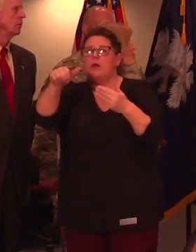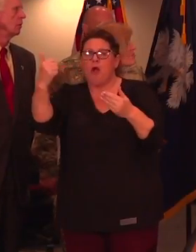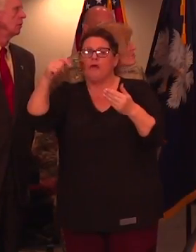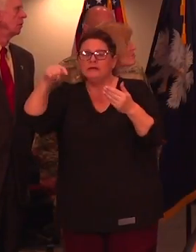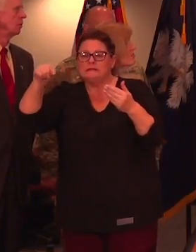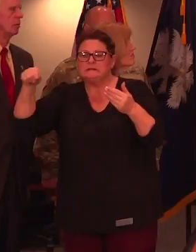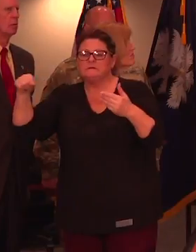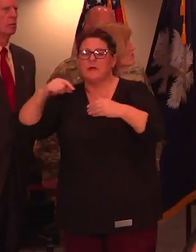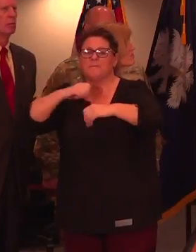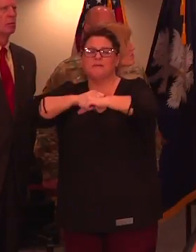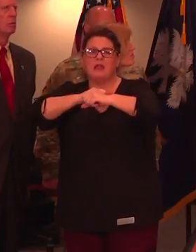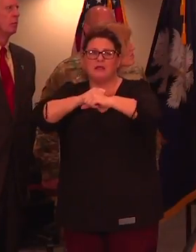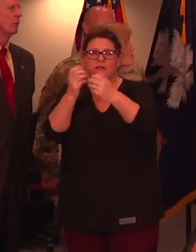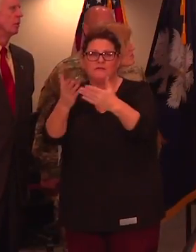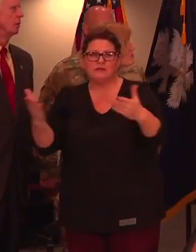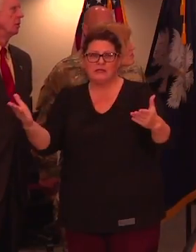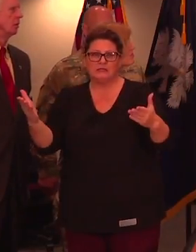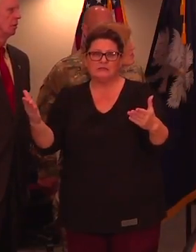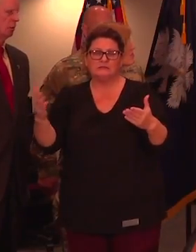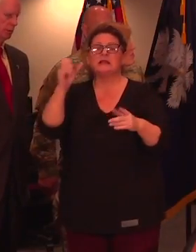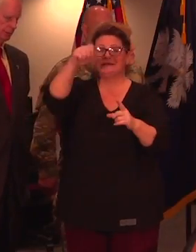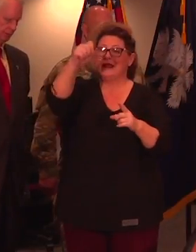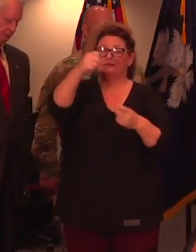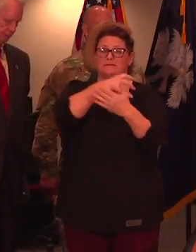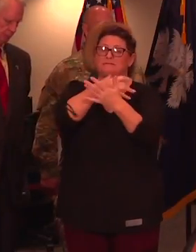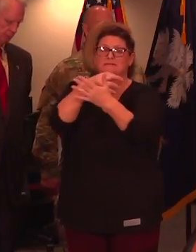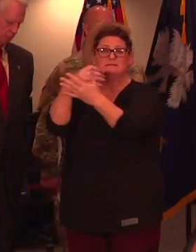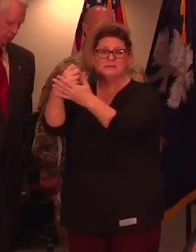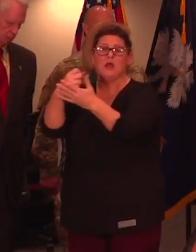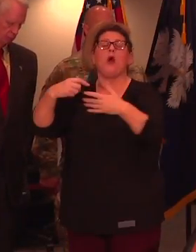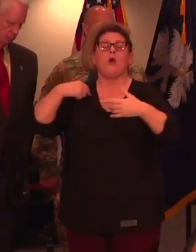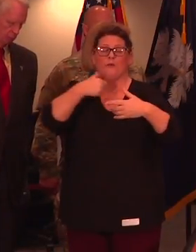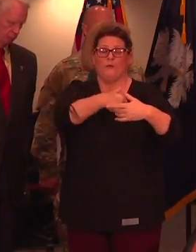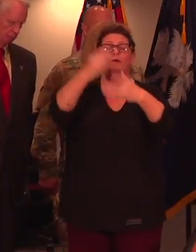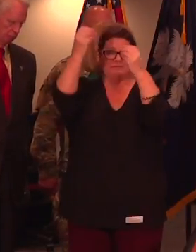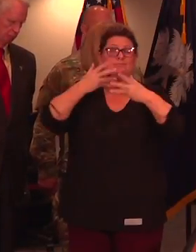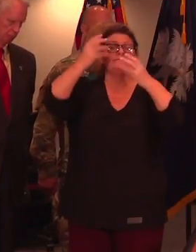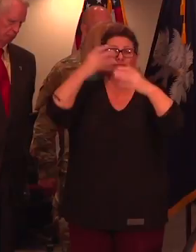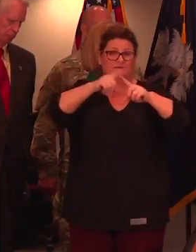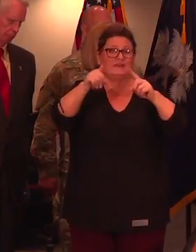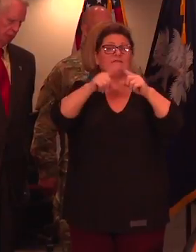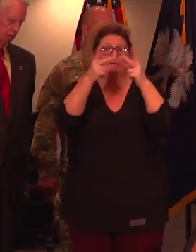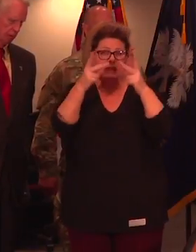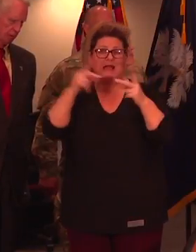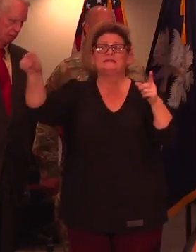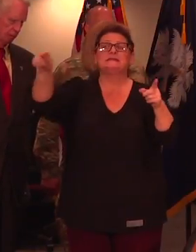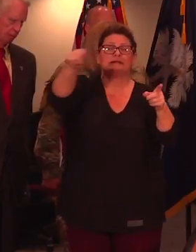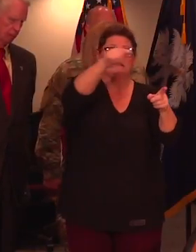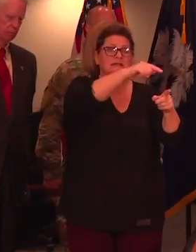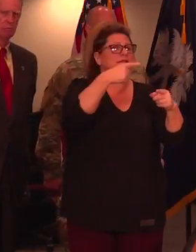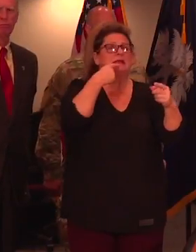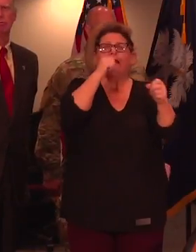the personal protective equipment. So yes, swabs, we've gotten reports from different locations that they're